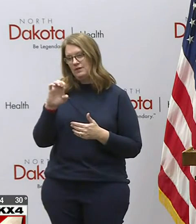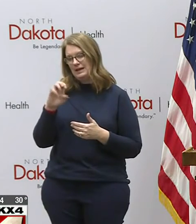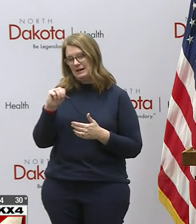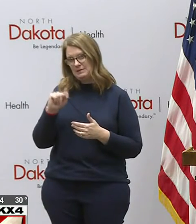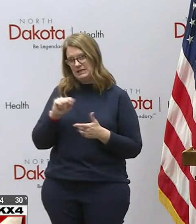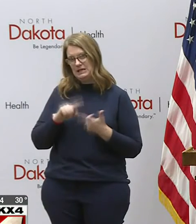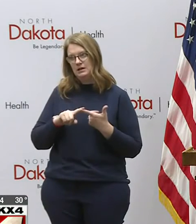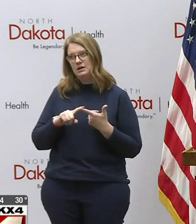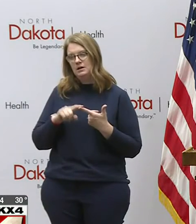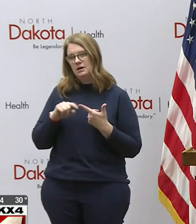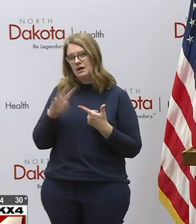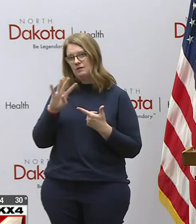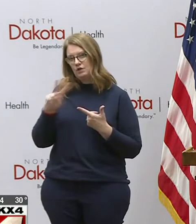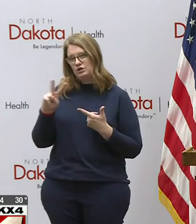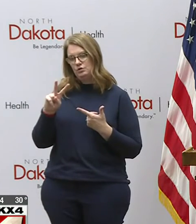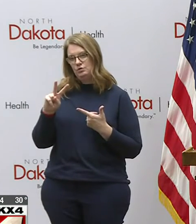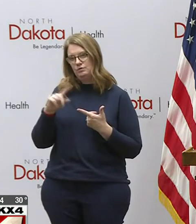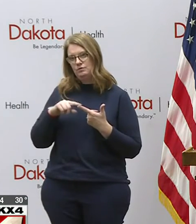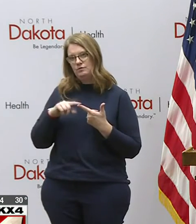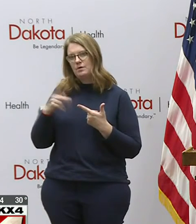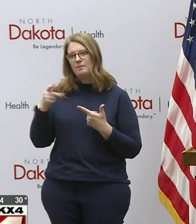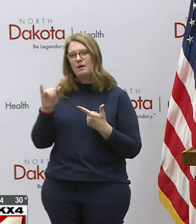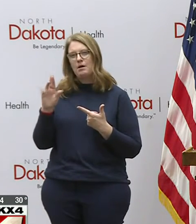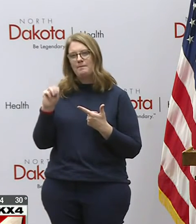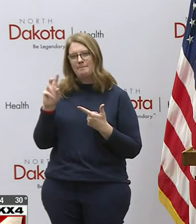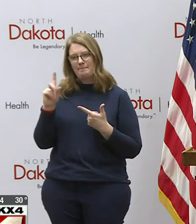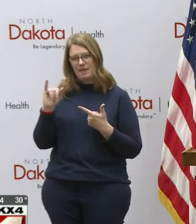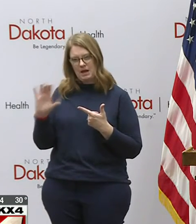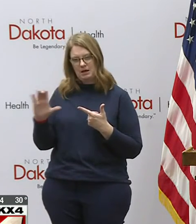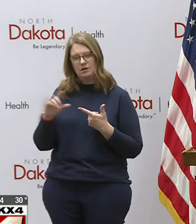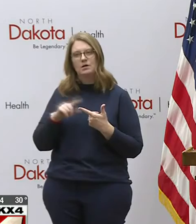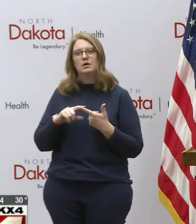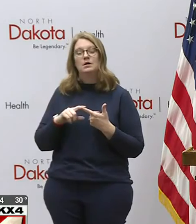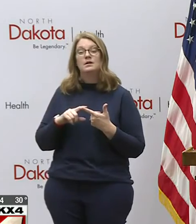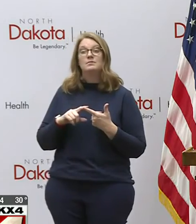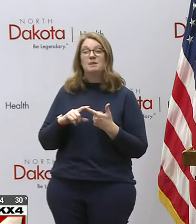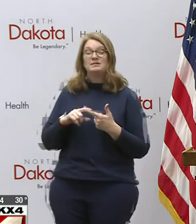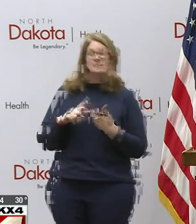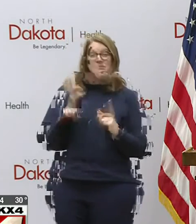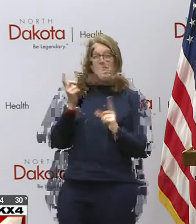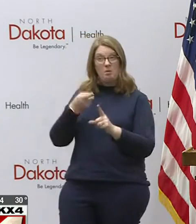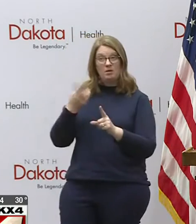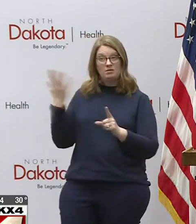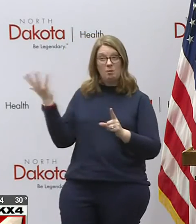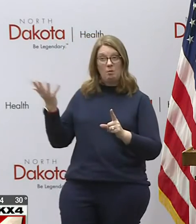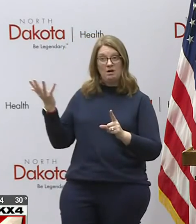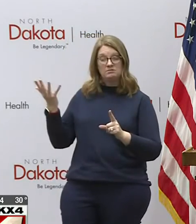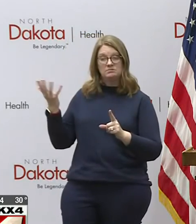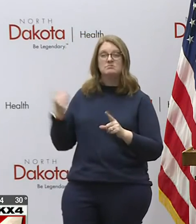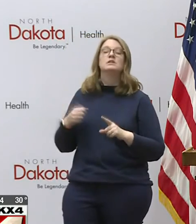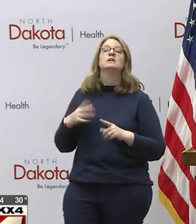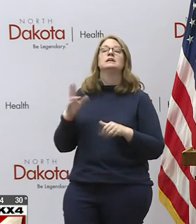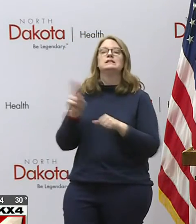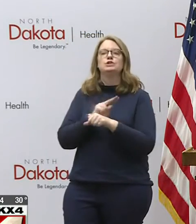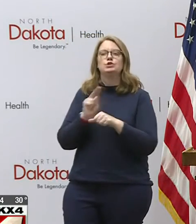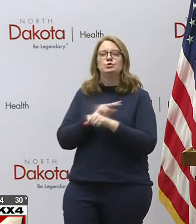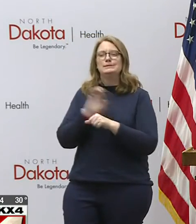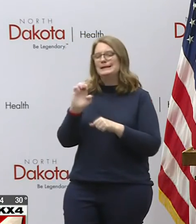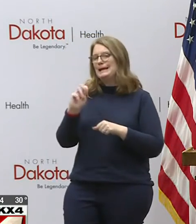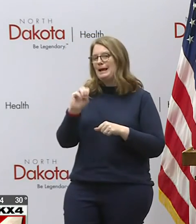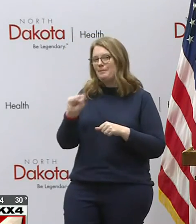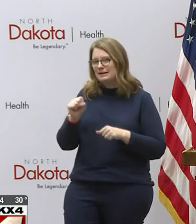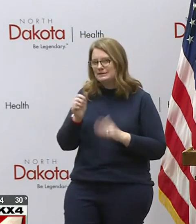working together to try and make sure that enough workers are shifted to meet demands. Look for more on this story tonight on Valley News Live at